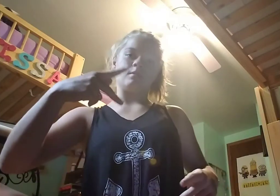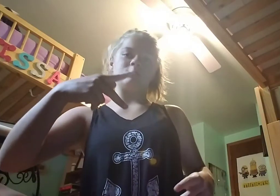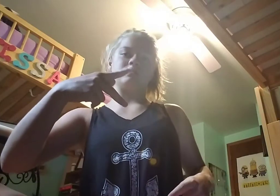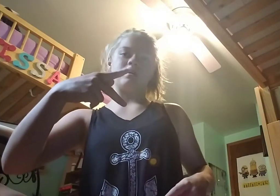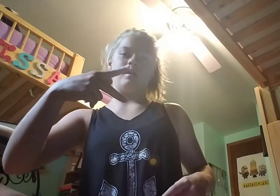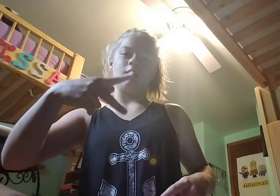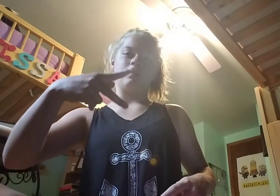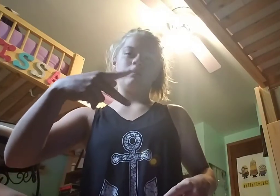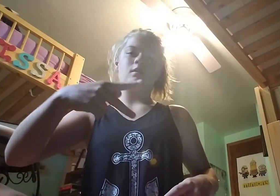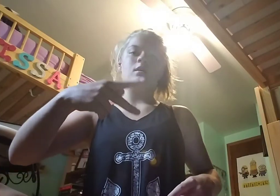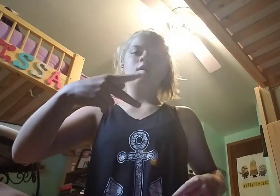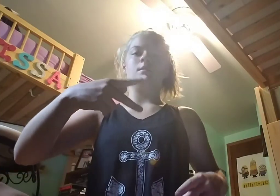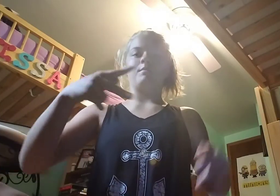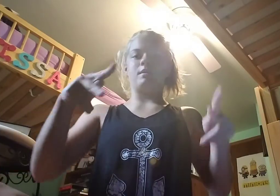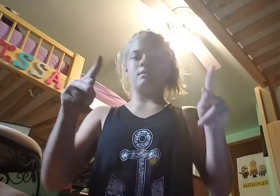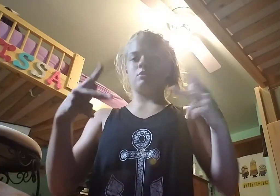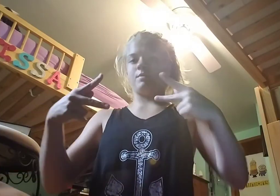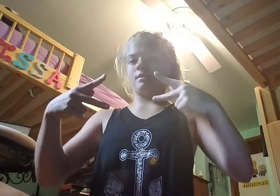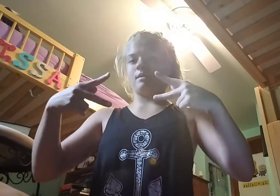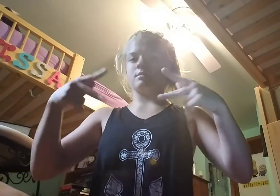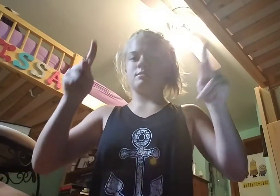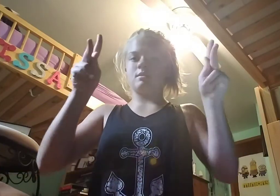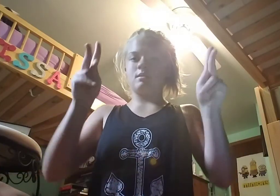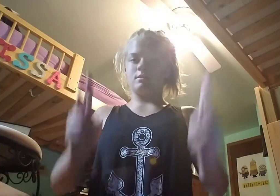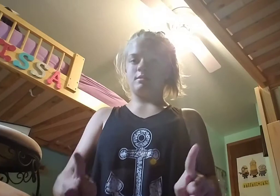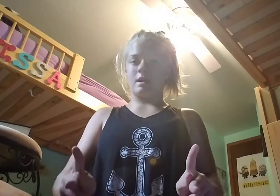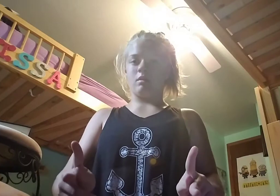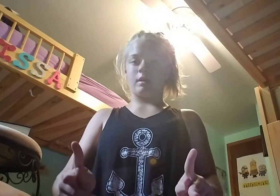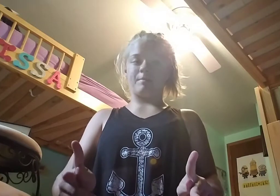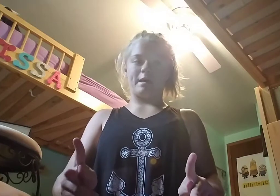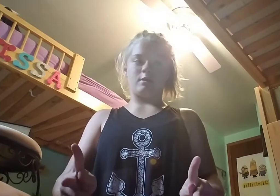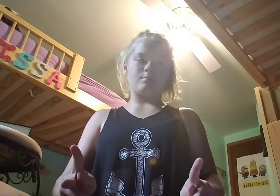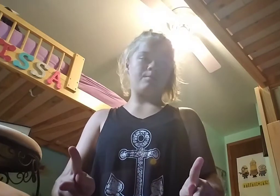Persons kind of like two P hands down like a body.